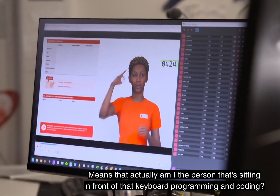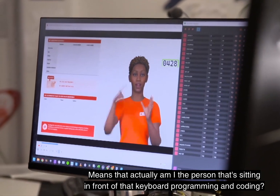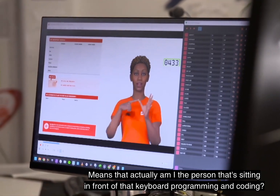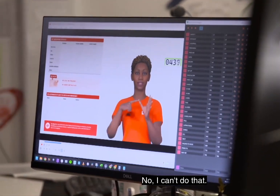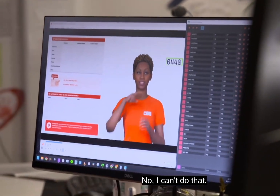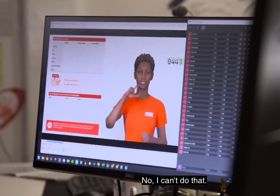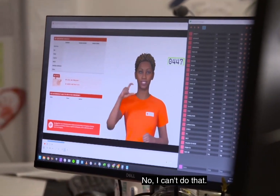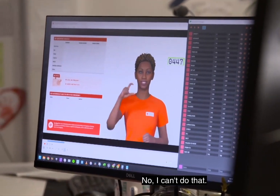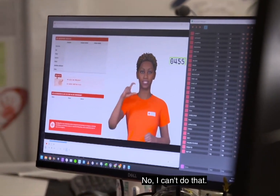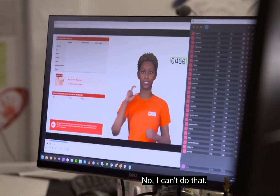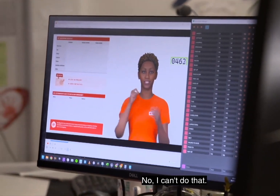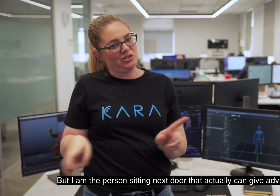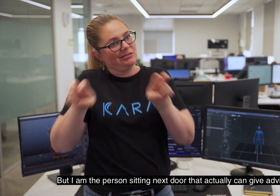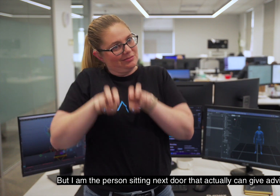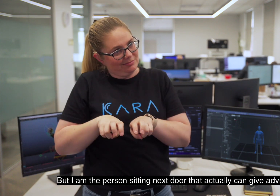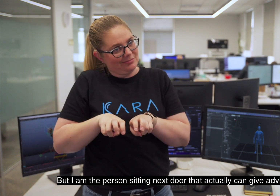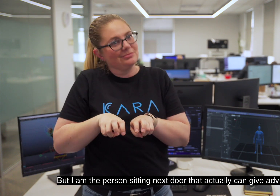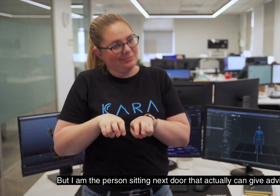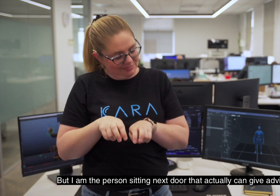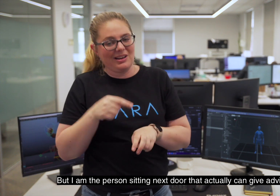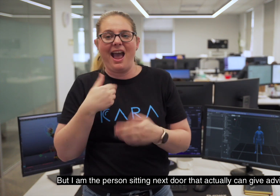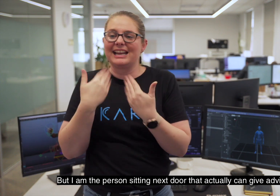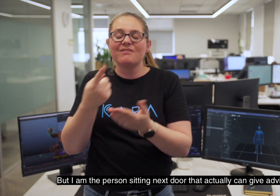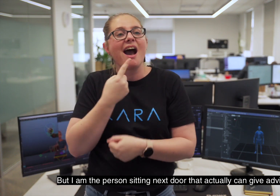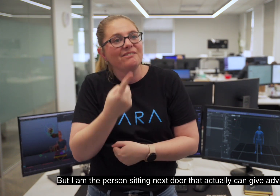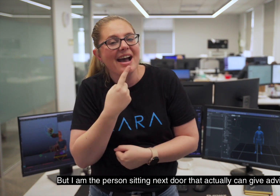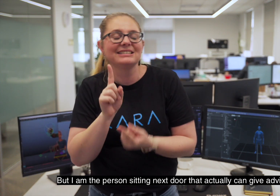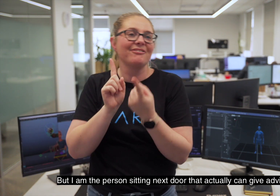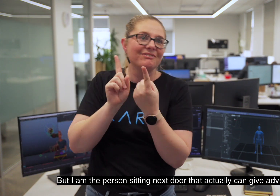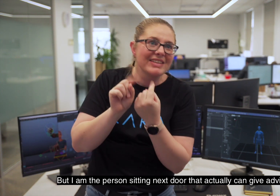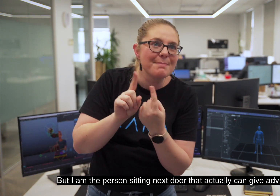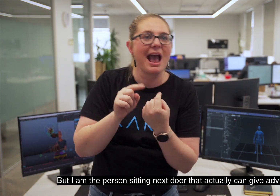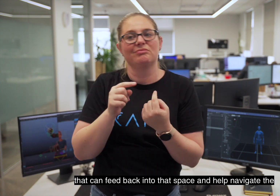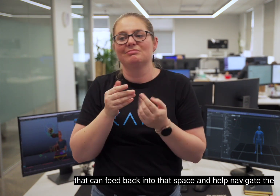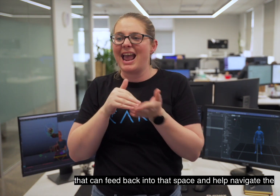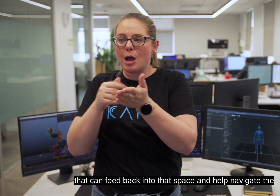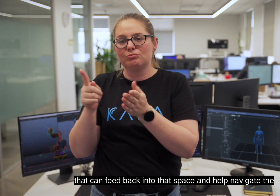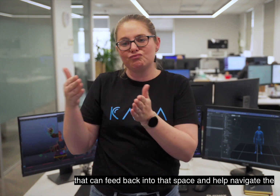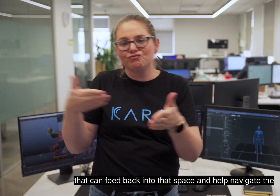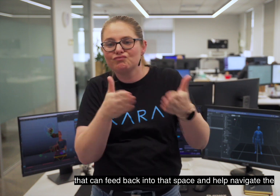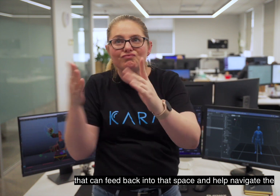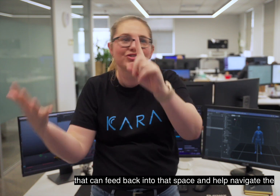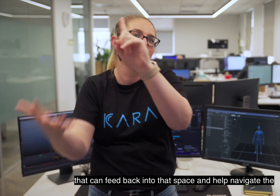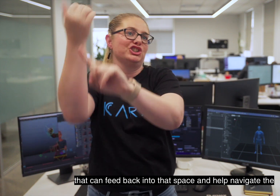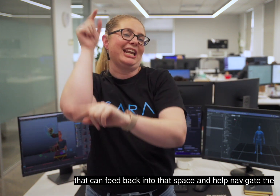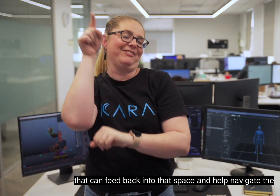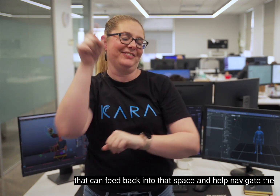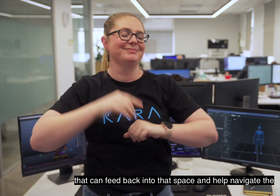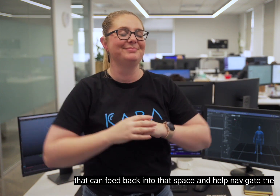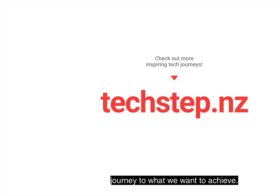coding? No, I can't do that. But I am the person sitting next door that actually can give advice, that can feed back into that space and help navigate the journey to